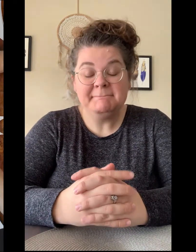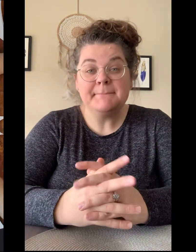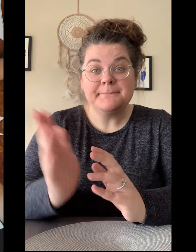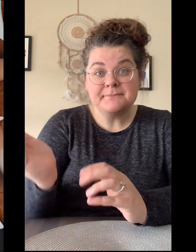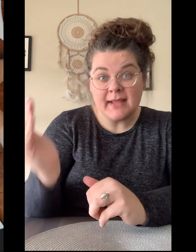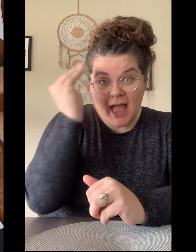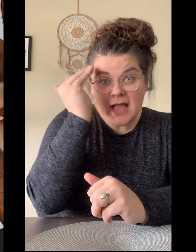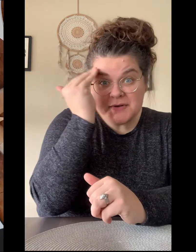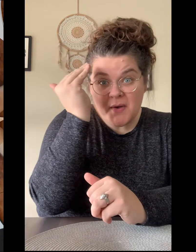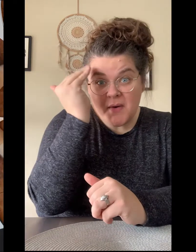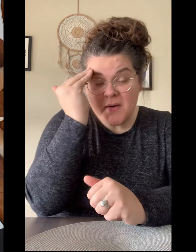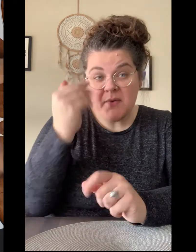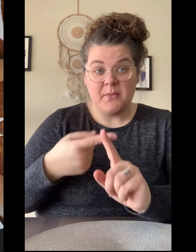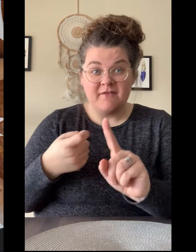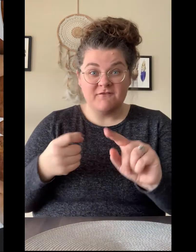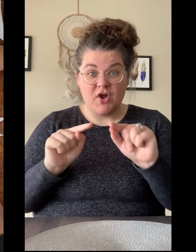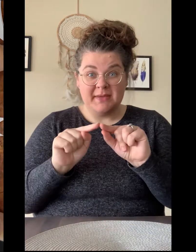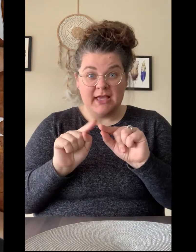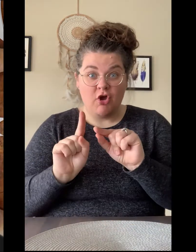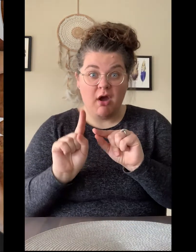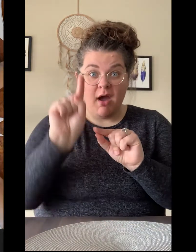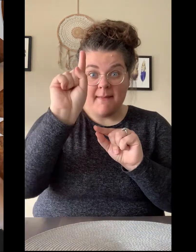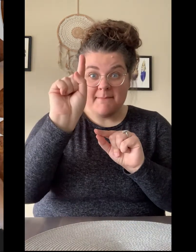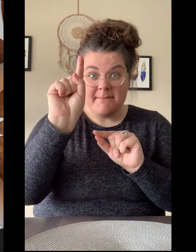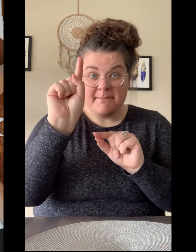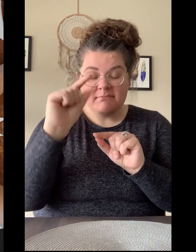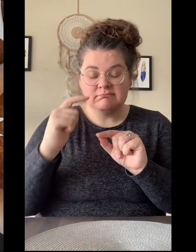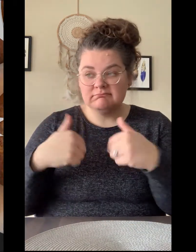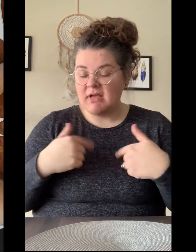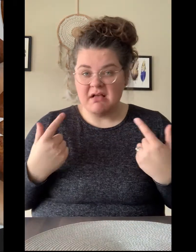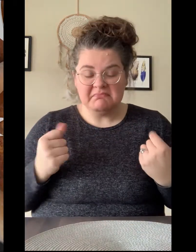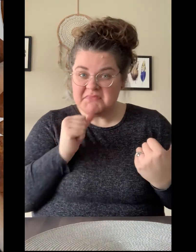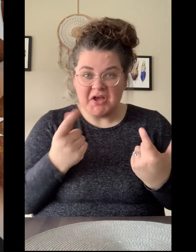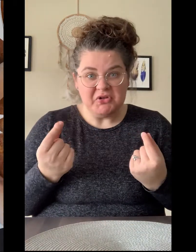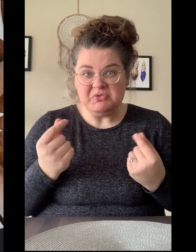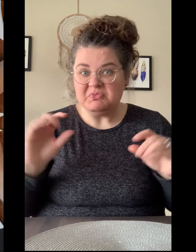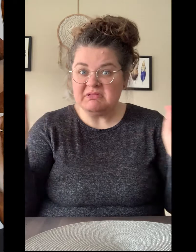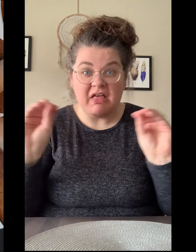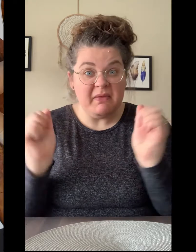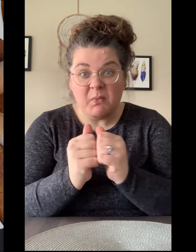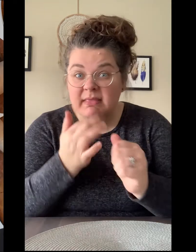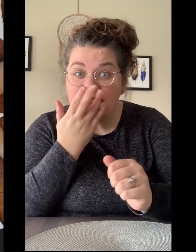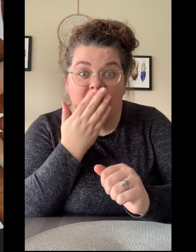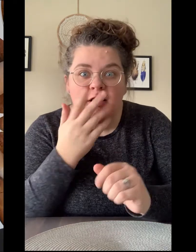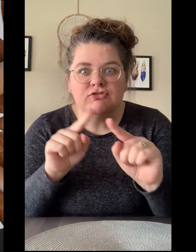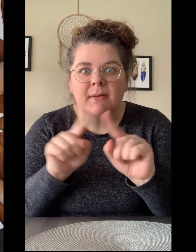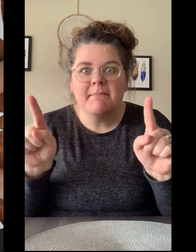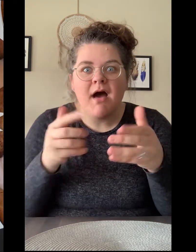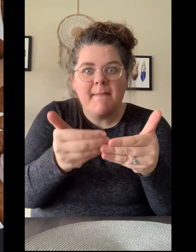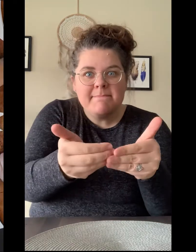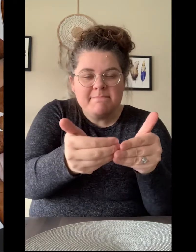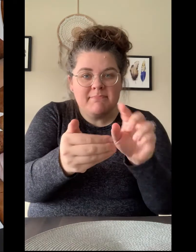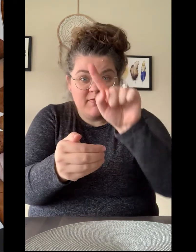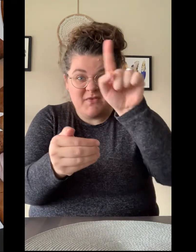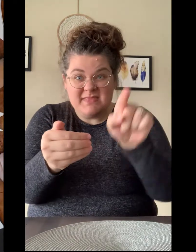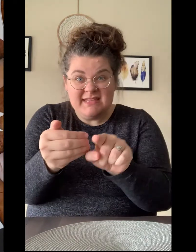I know now that from here up, I'm not going to do anything with the colors. But from here all the way